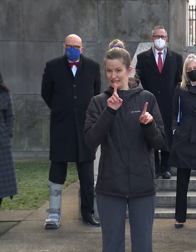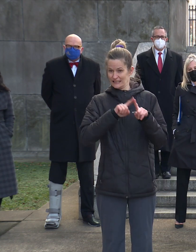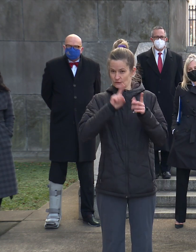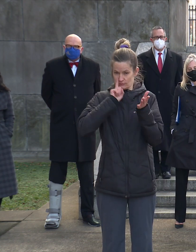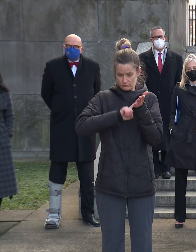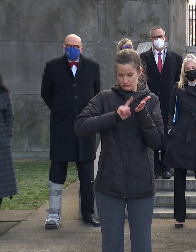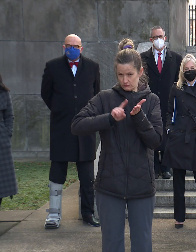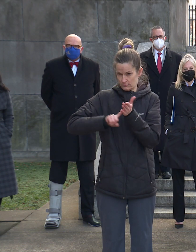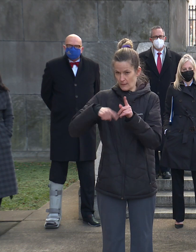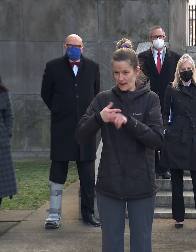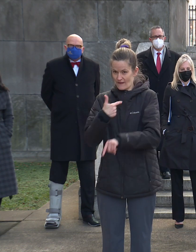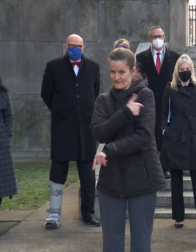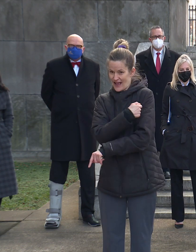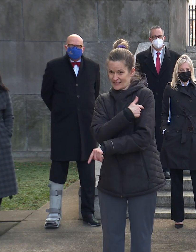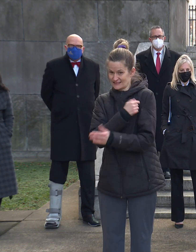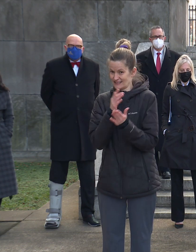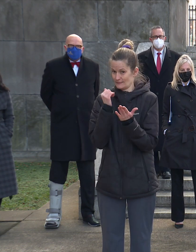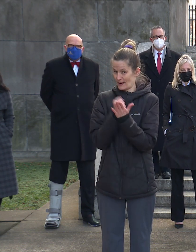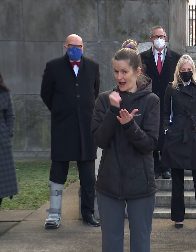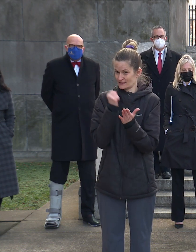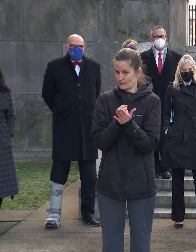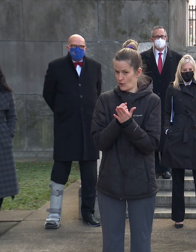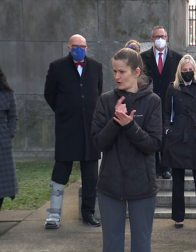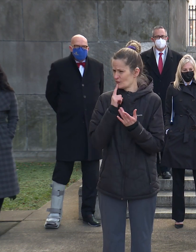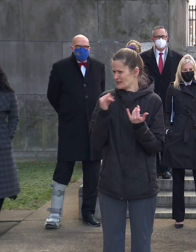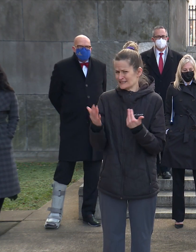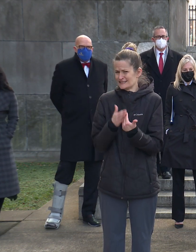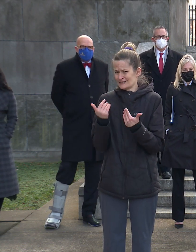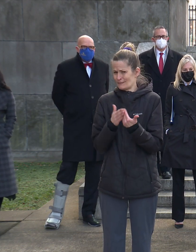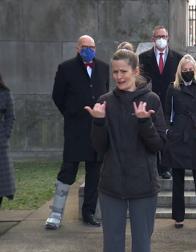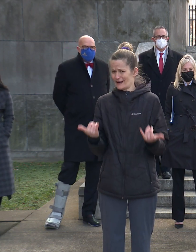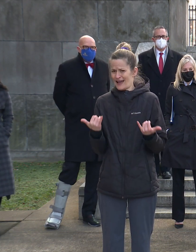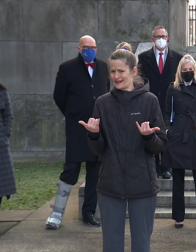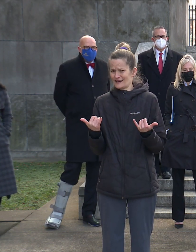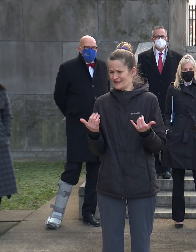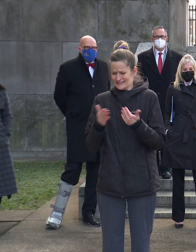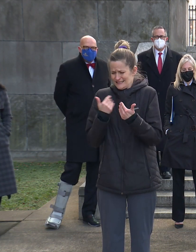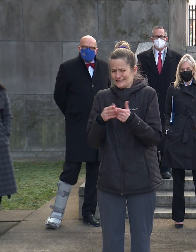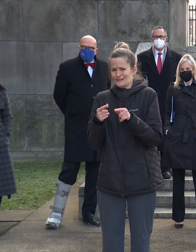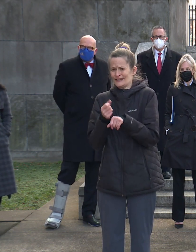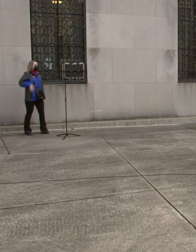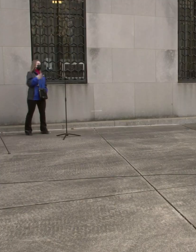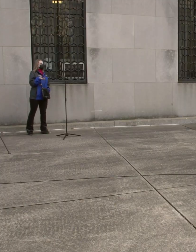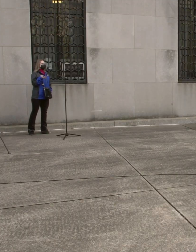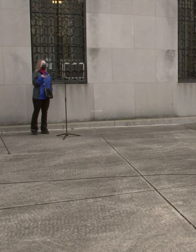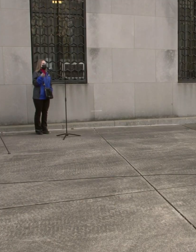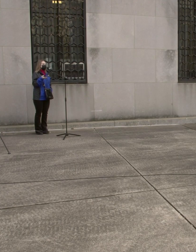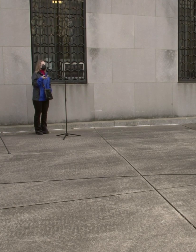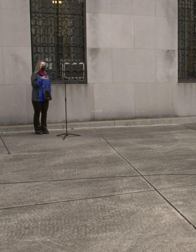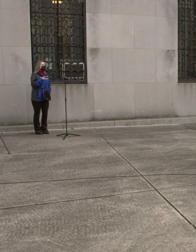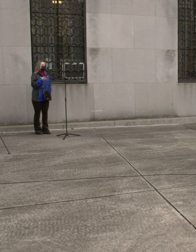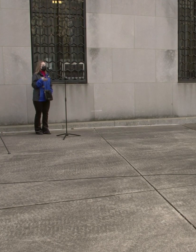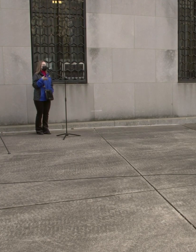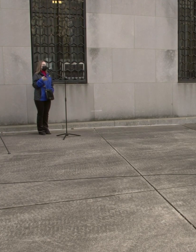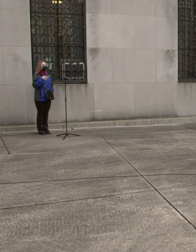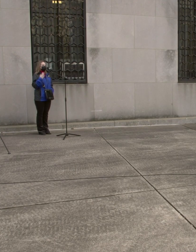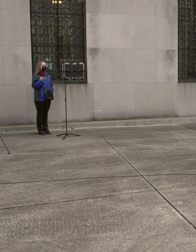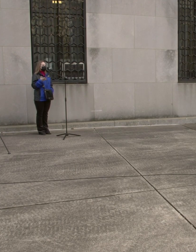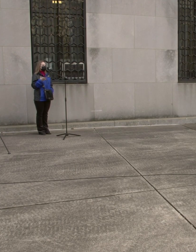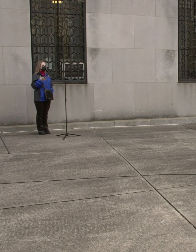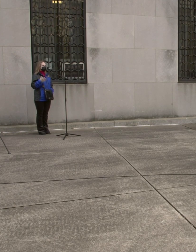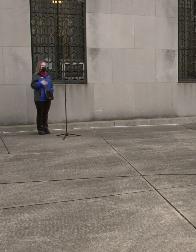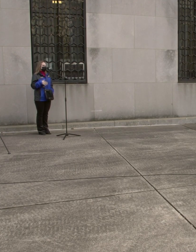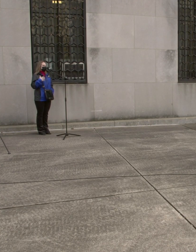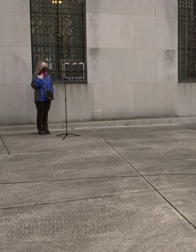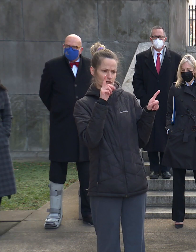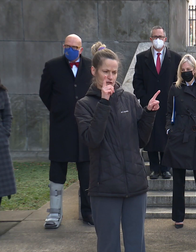is a simple thing now. It's about people getting vaccinated so that we can keep them healthy. Then I have a question for Dr. Duraza. You're